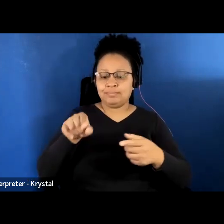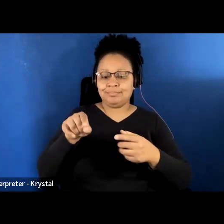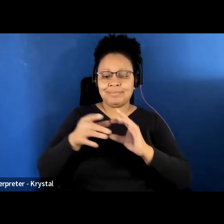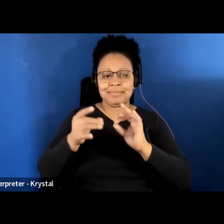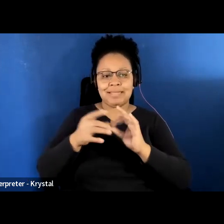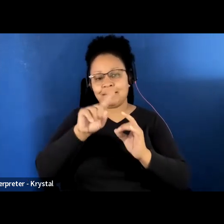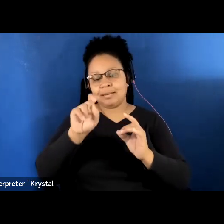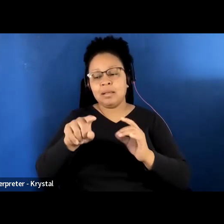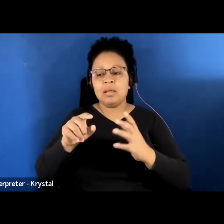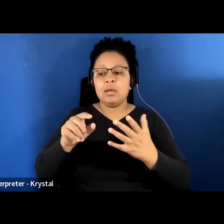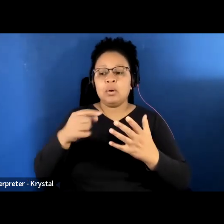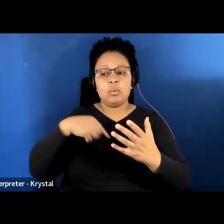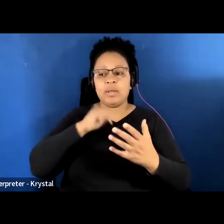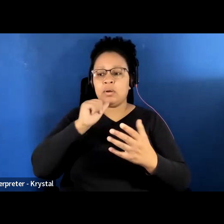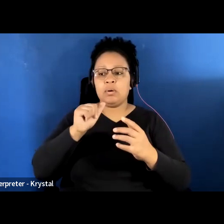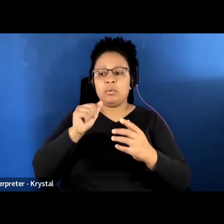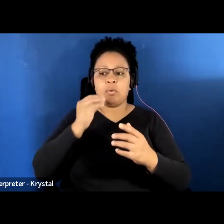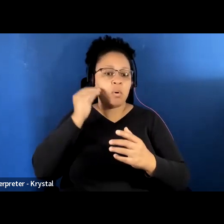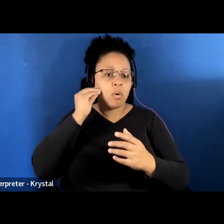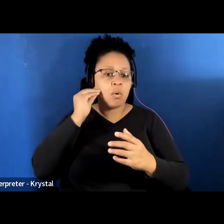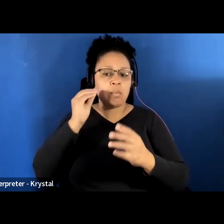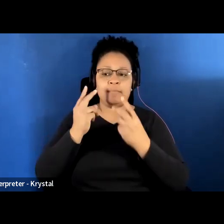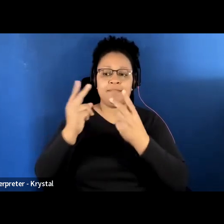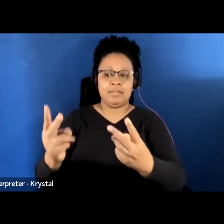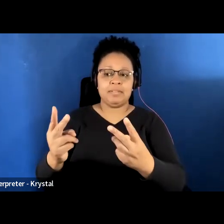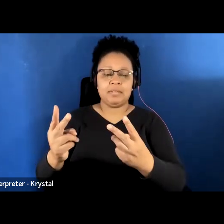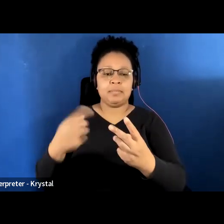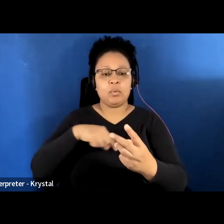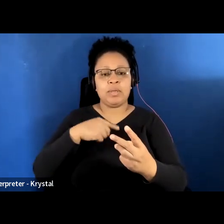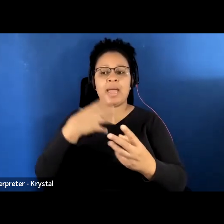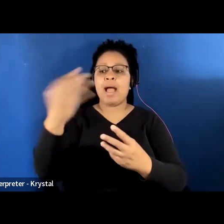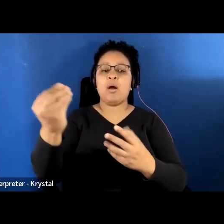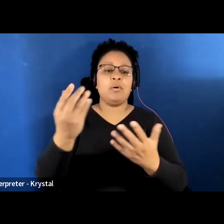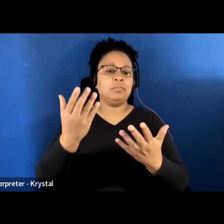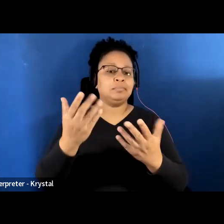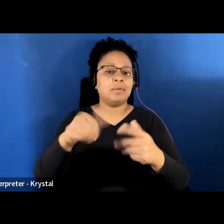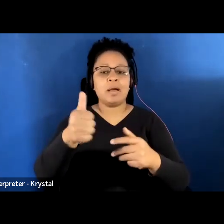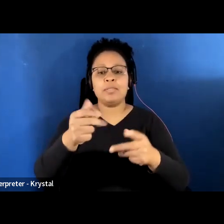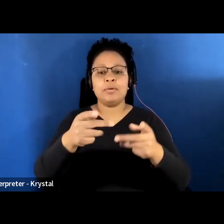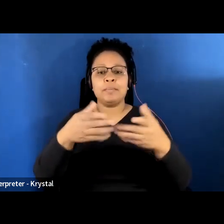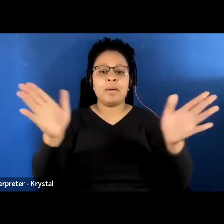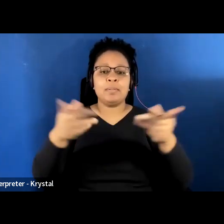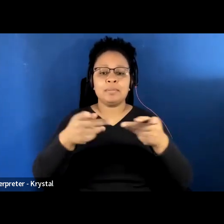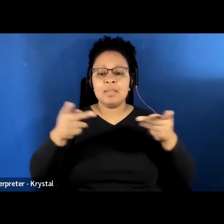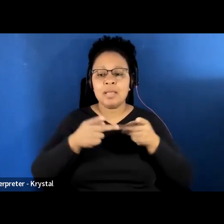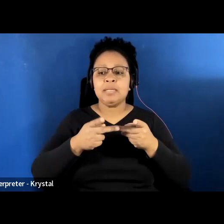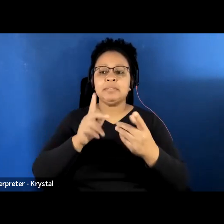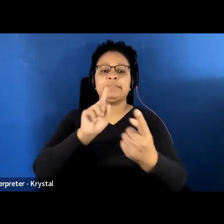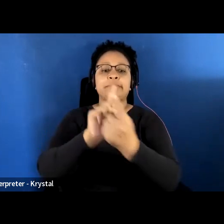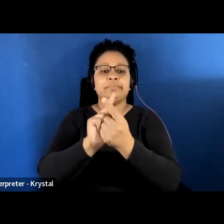at our agency, but we do meet with individuals out in the community. Yeah, so those are two really good questions,